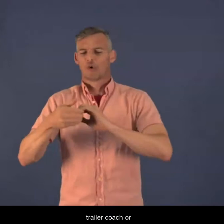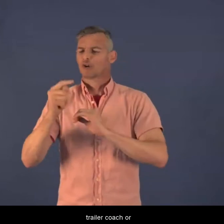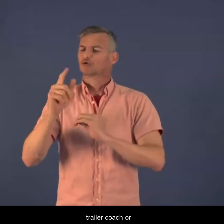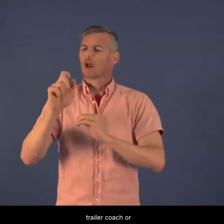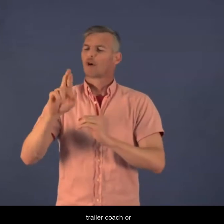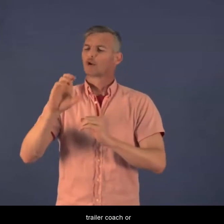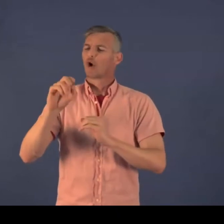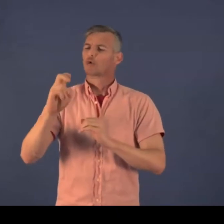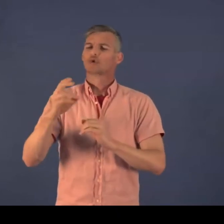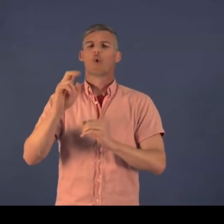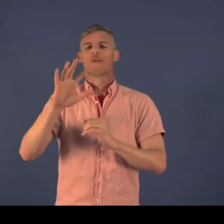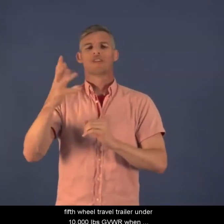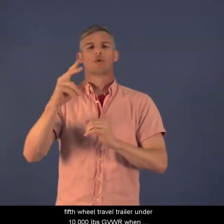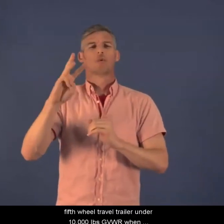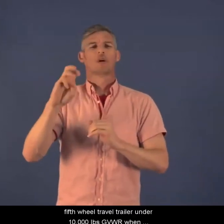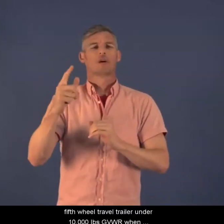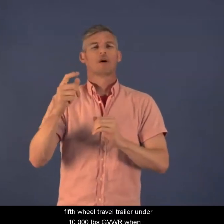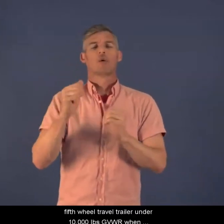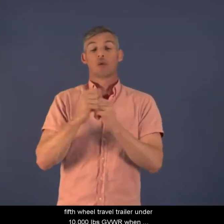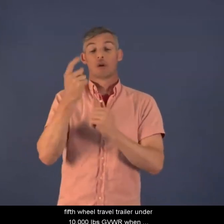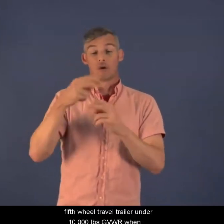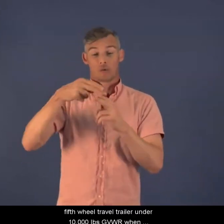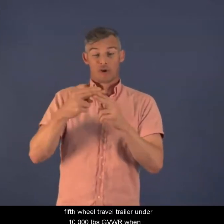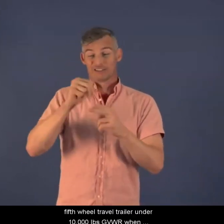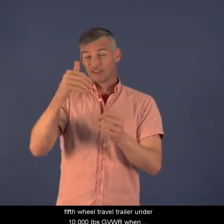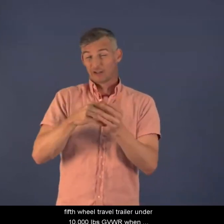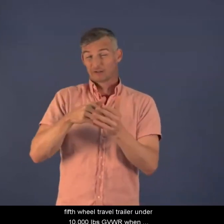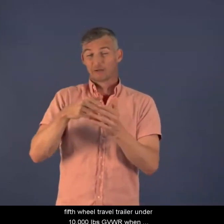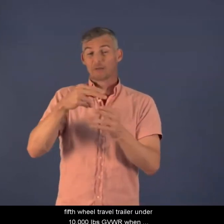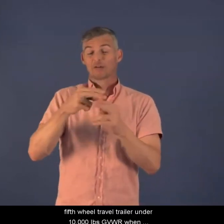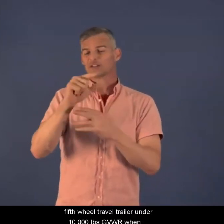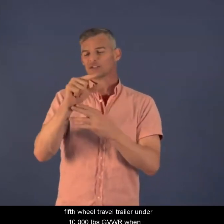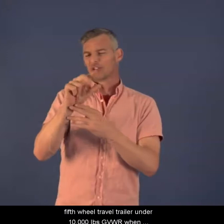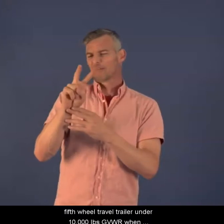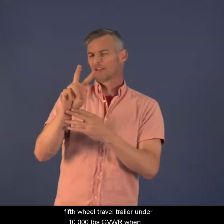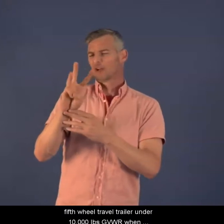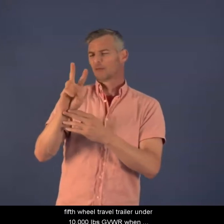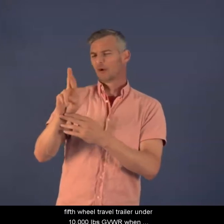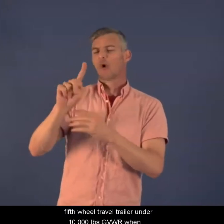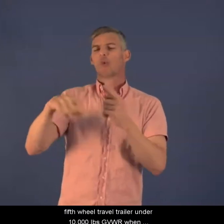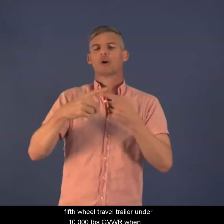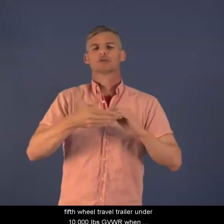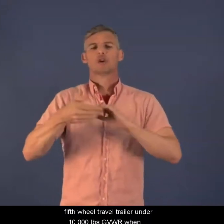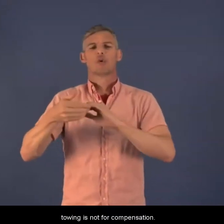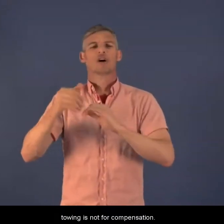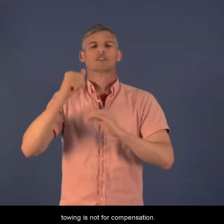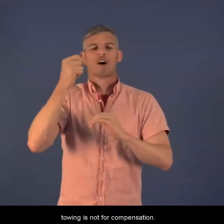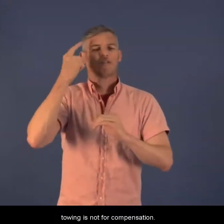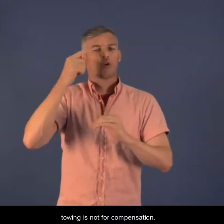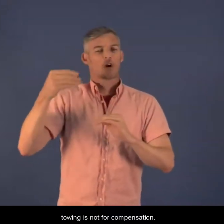trailer coach or fifth wheel travel trailer under 10,000 pounds GVWR when